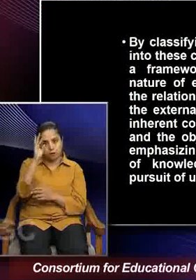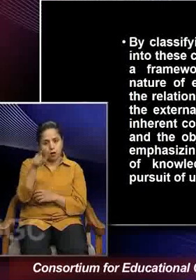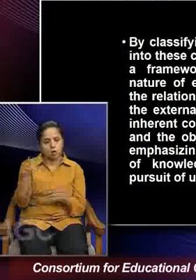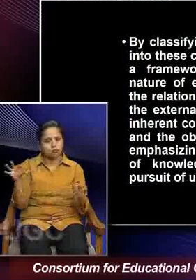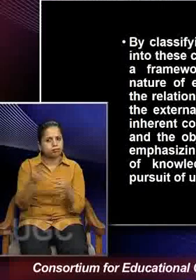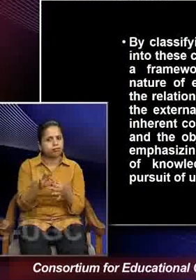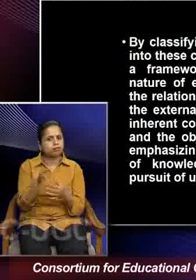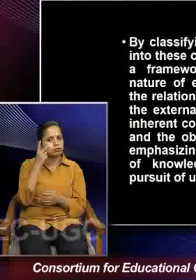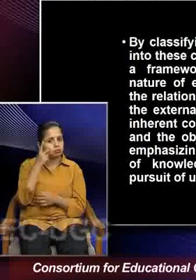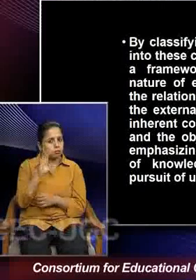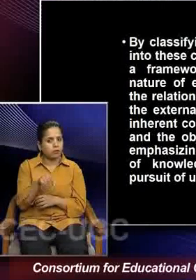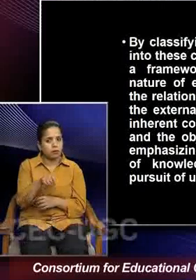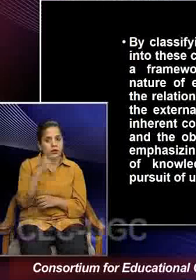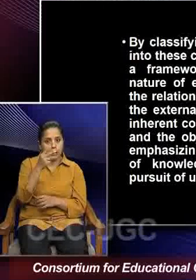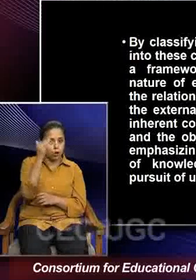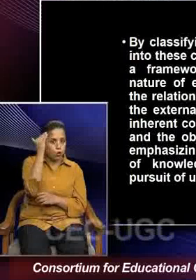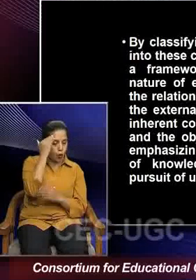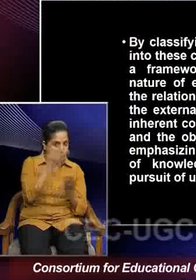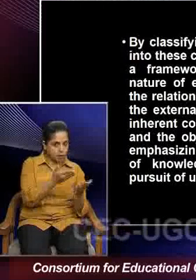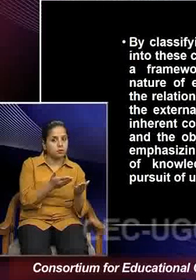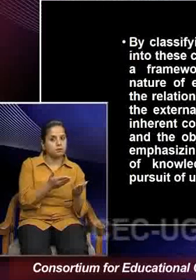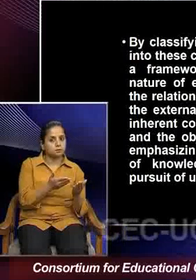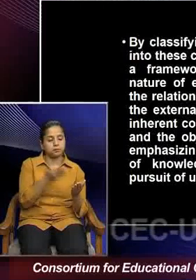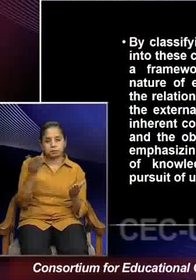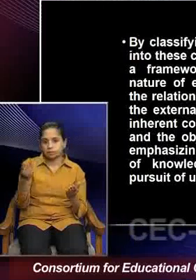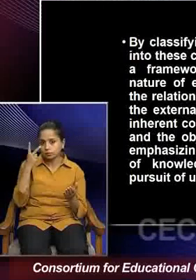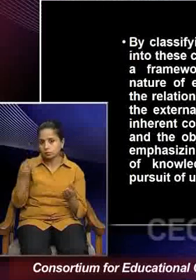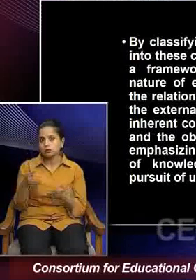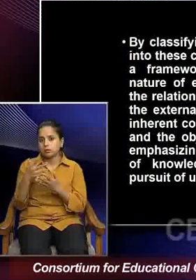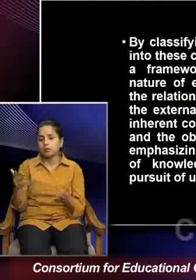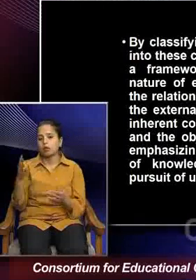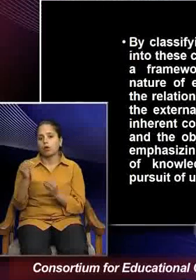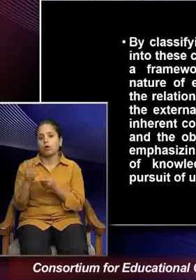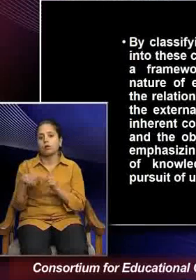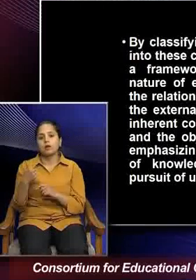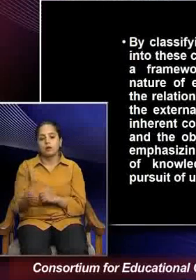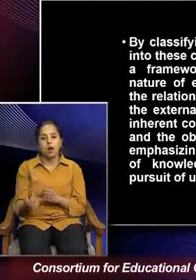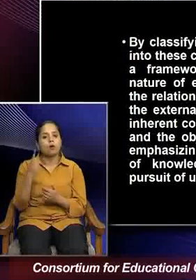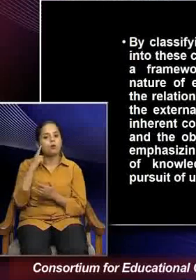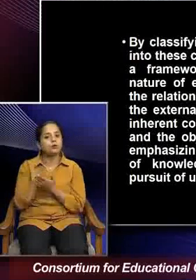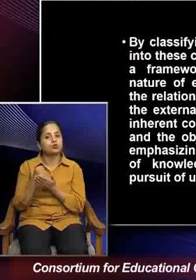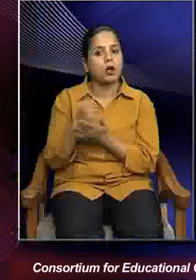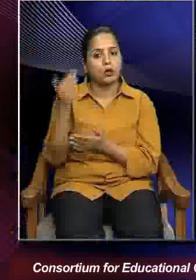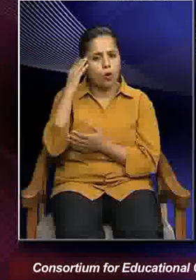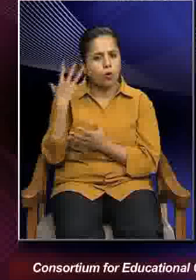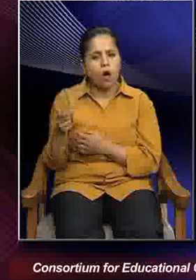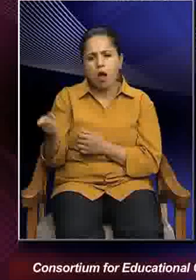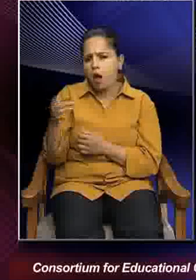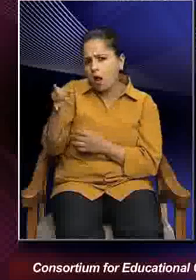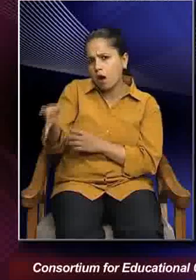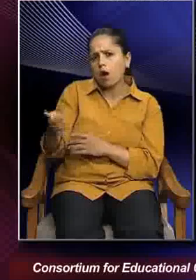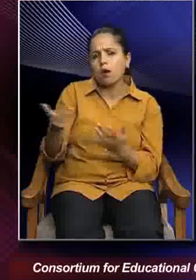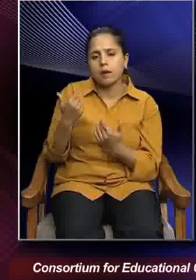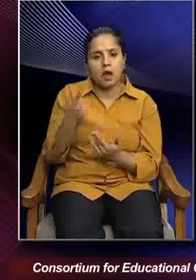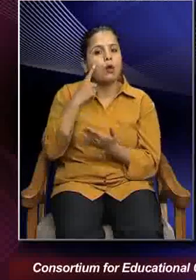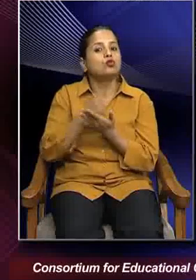connection between knowledge and the object of which we are trying to have knowledge of, or that we are